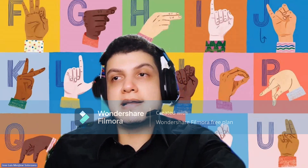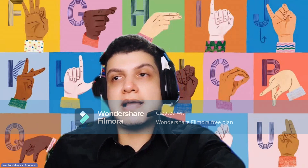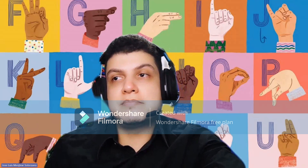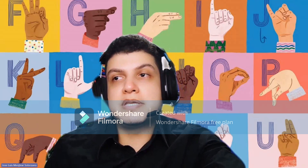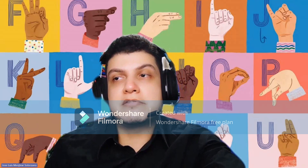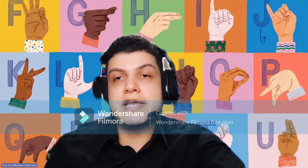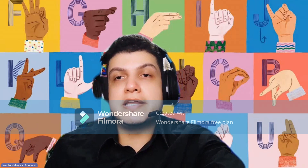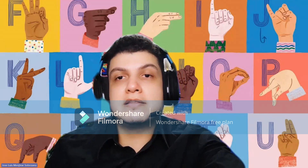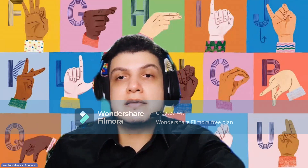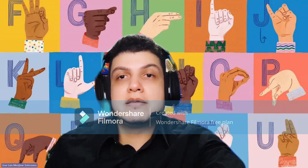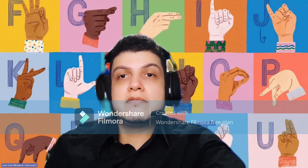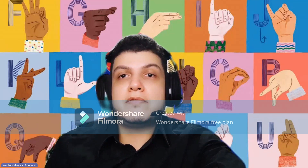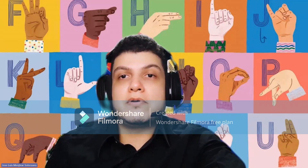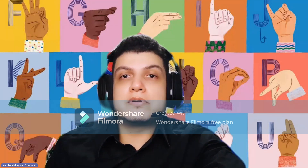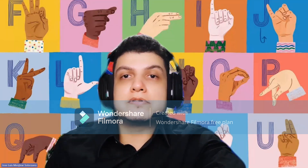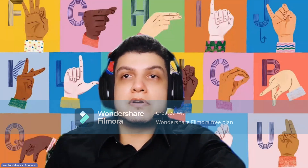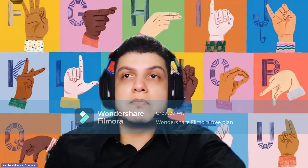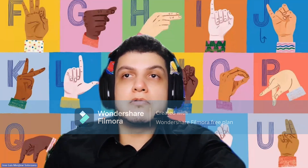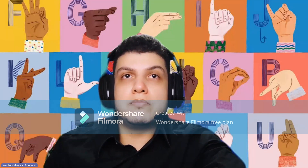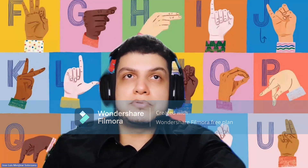that have been created for some groups.